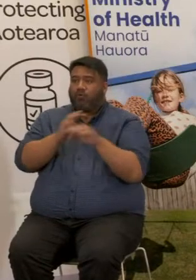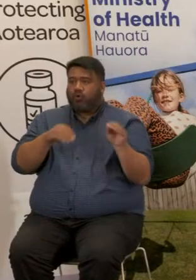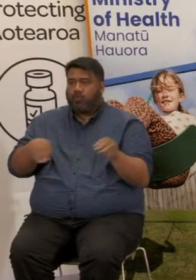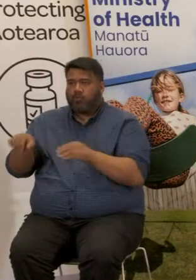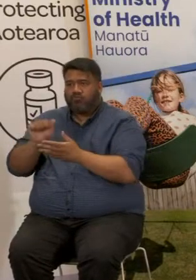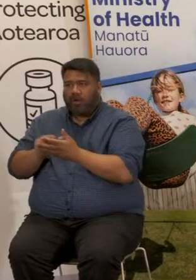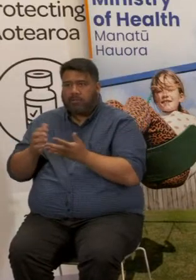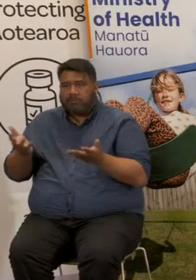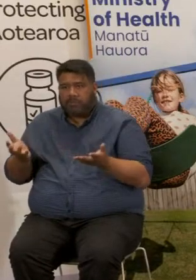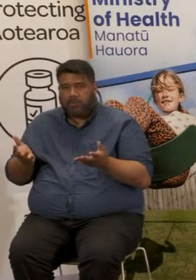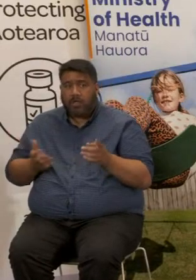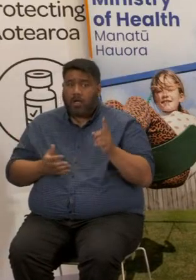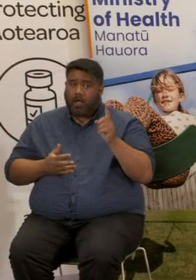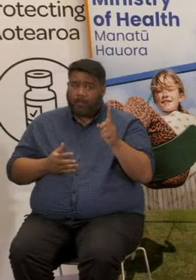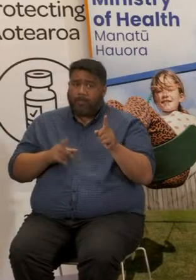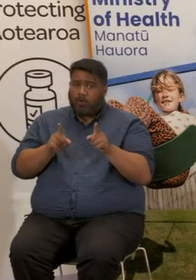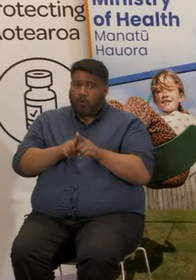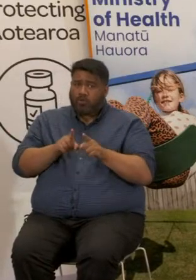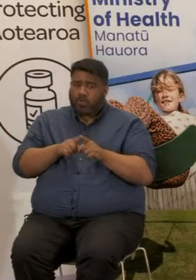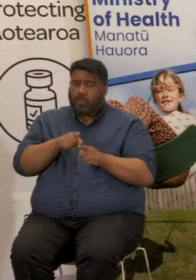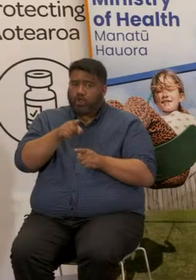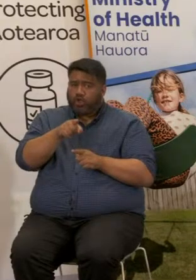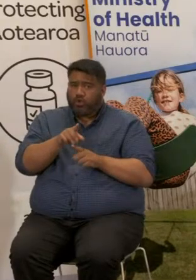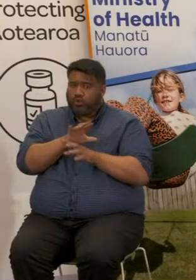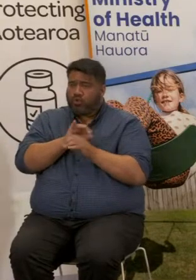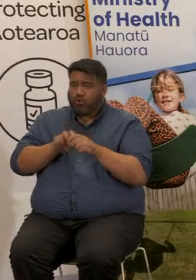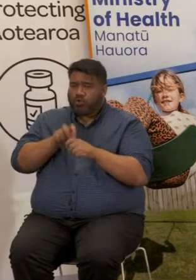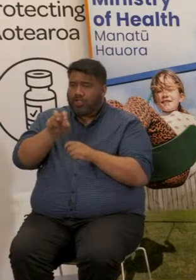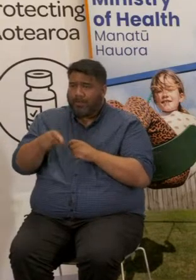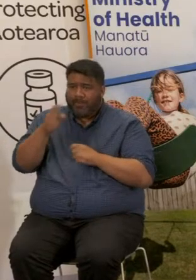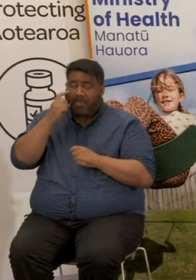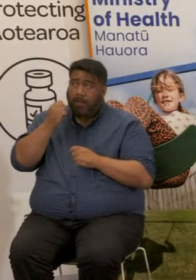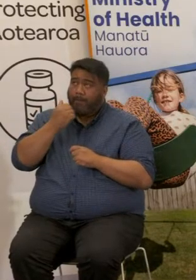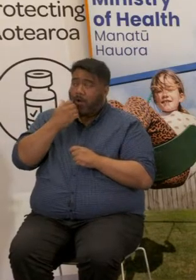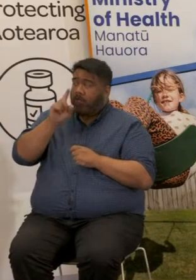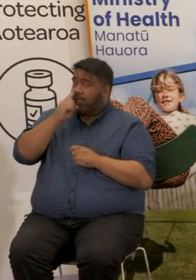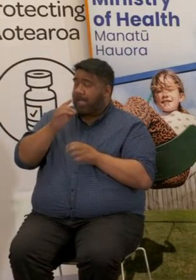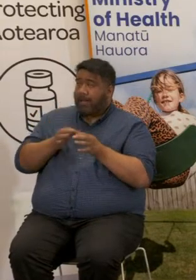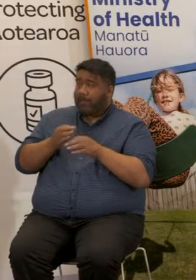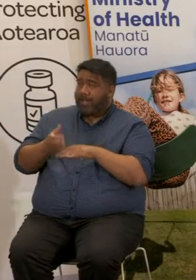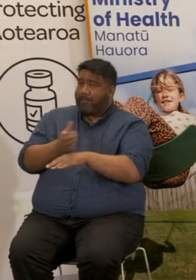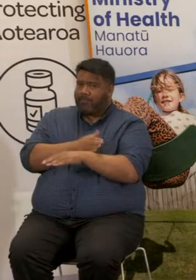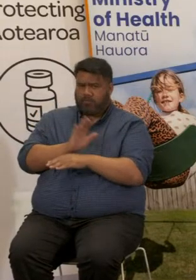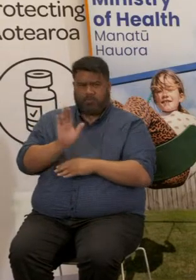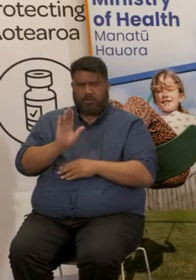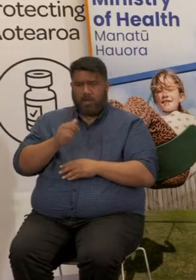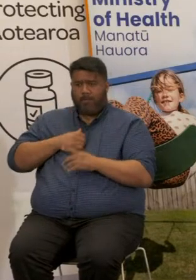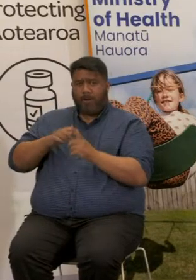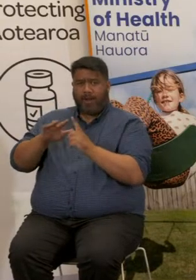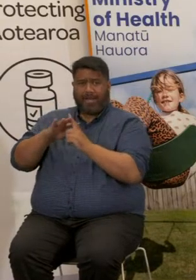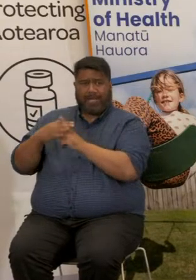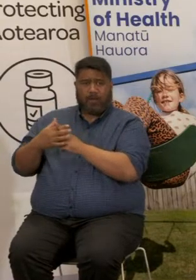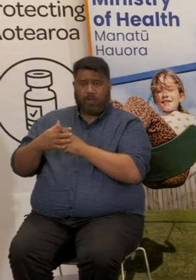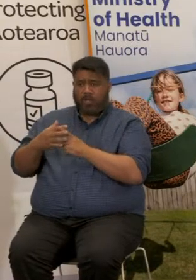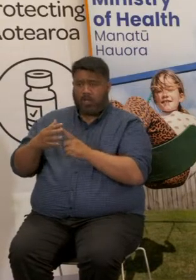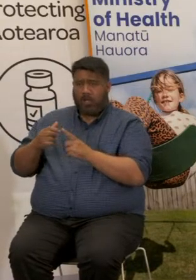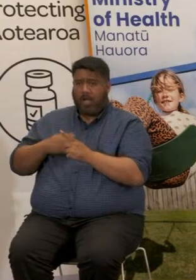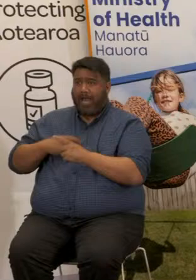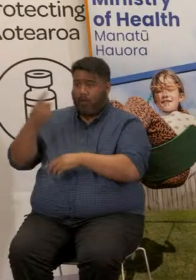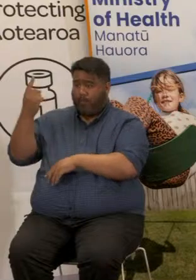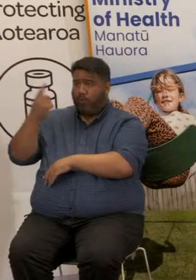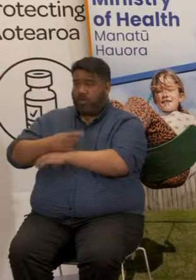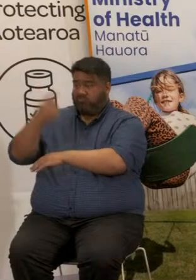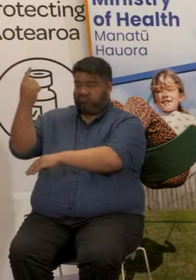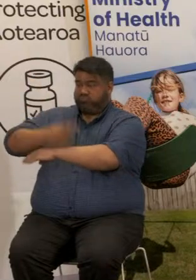don't underestimate Māori's ability to plan and get ahead of the game. I come from the beautiful iwi where we shut the border. My cousins